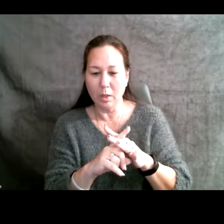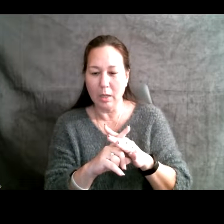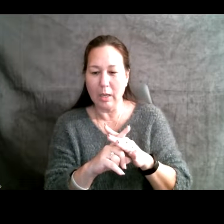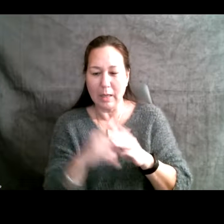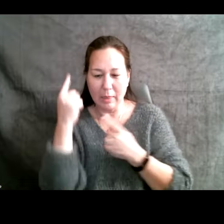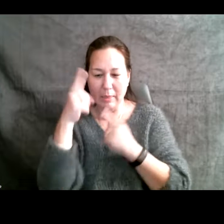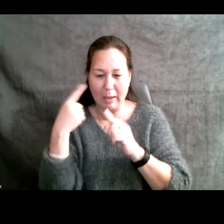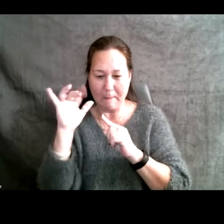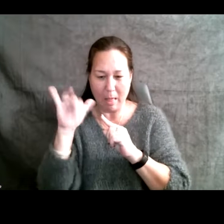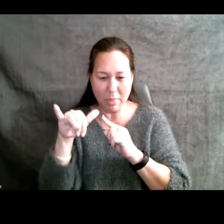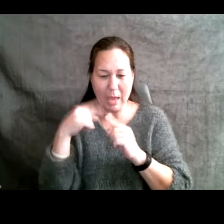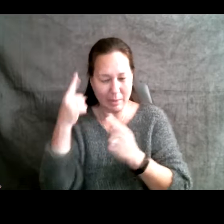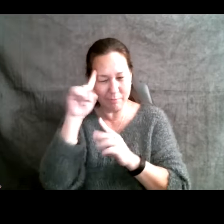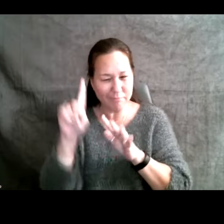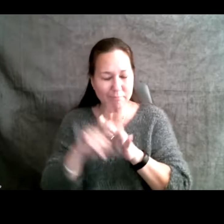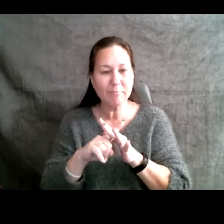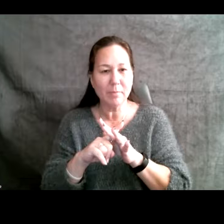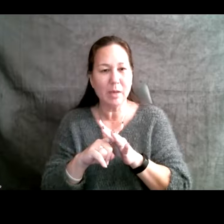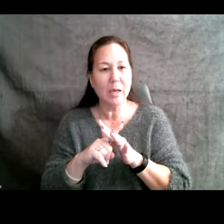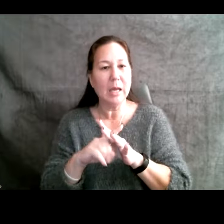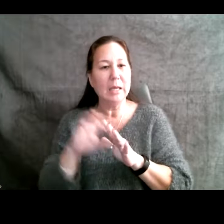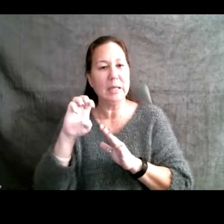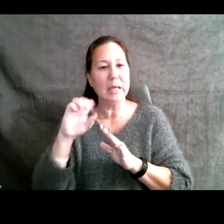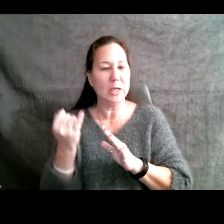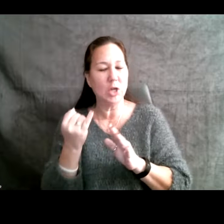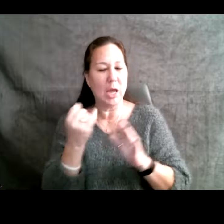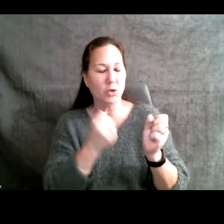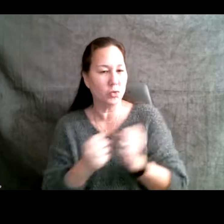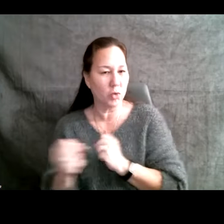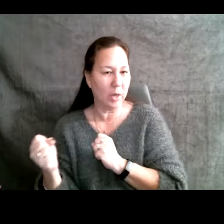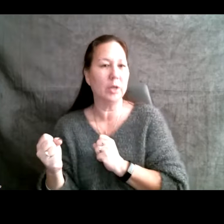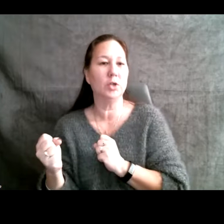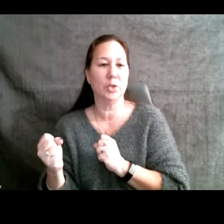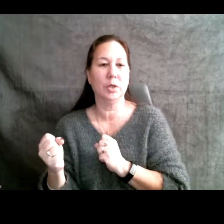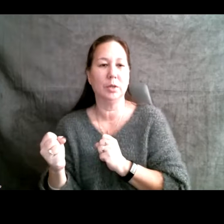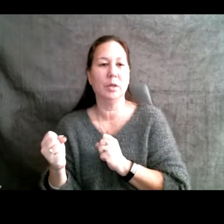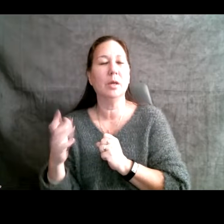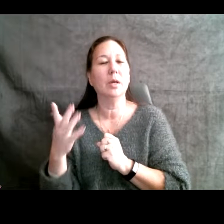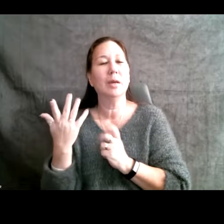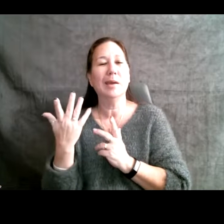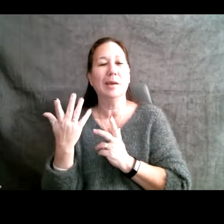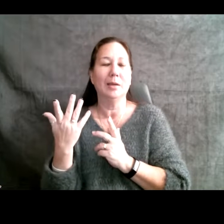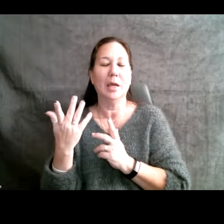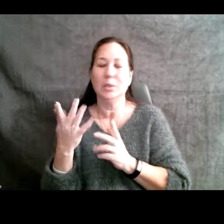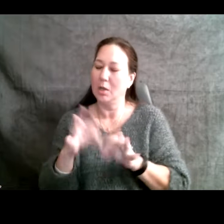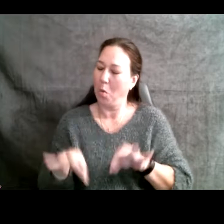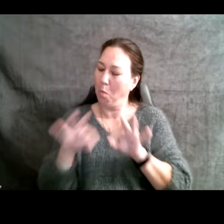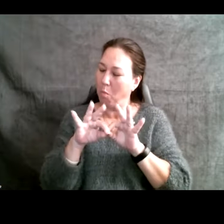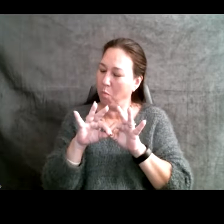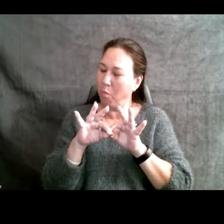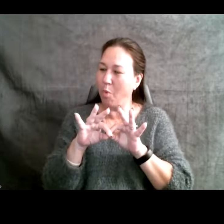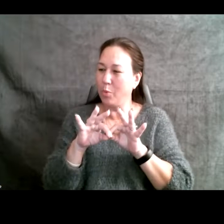EEA strategy on environmental justice, it's probably that much more important as a way of thinking through